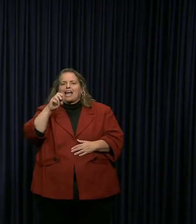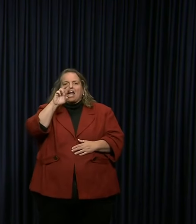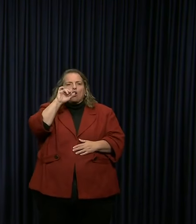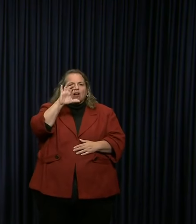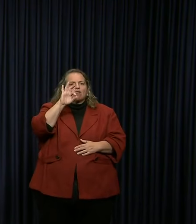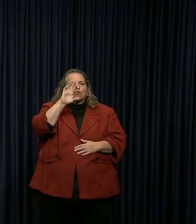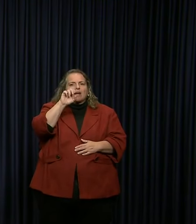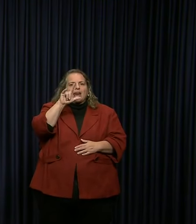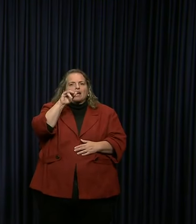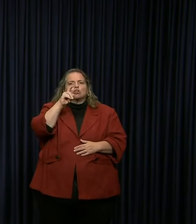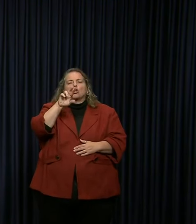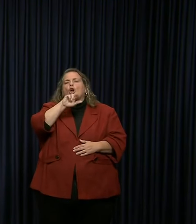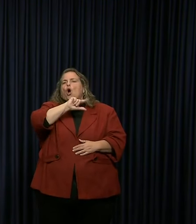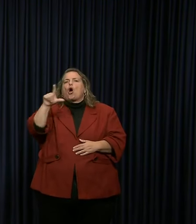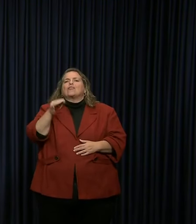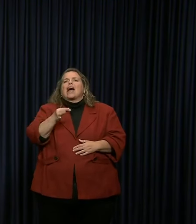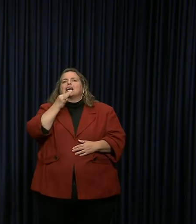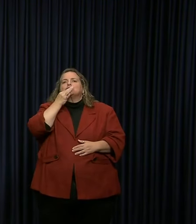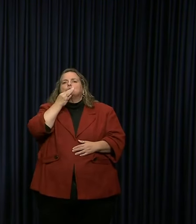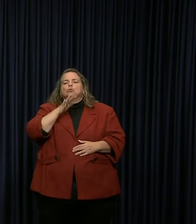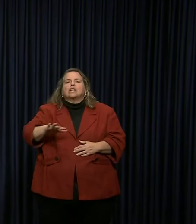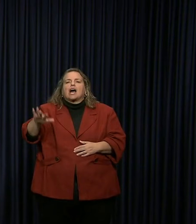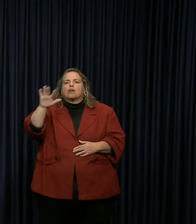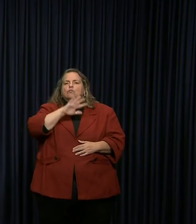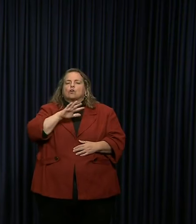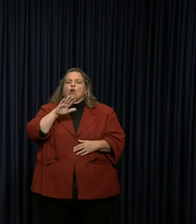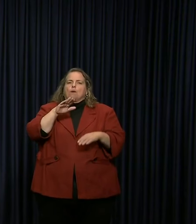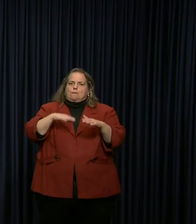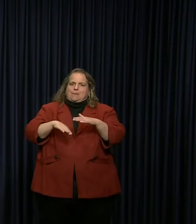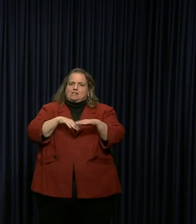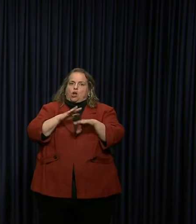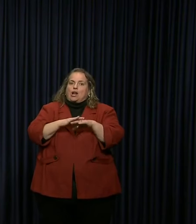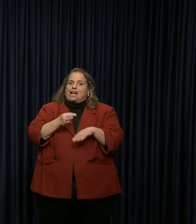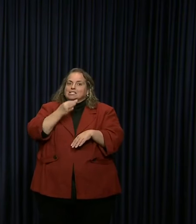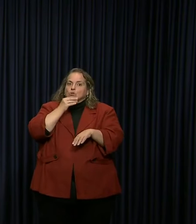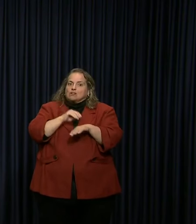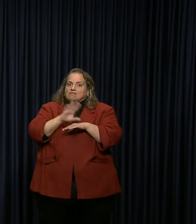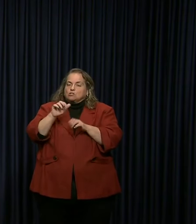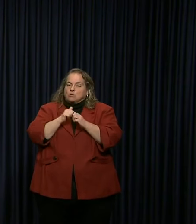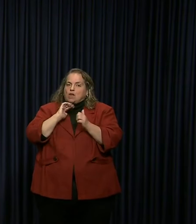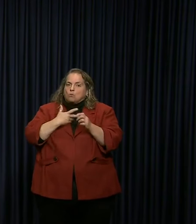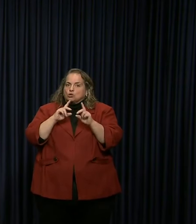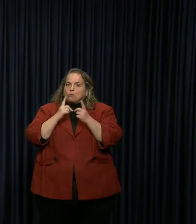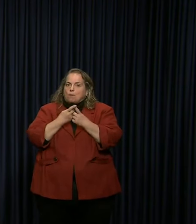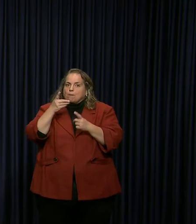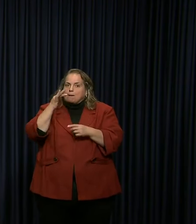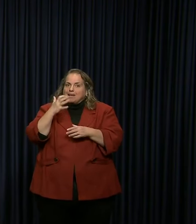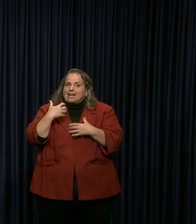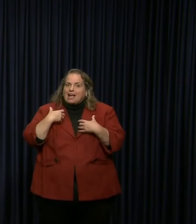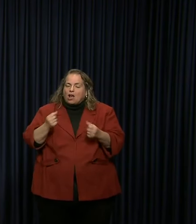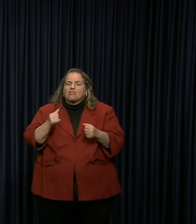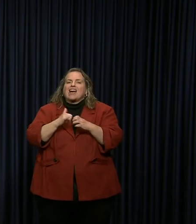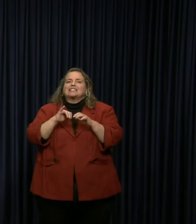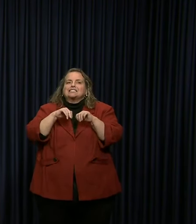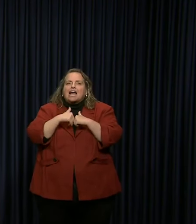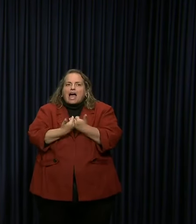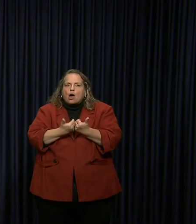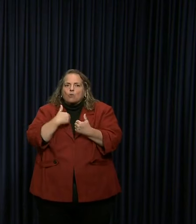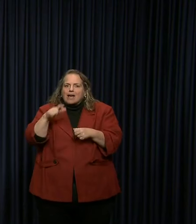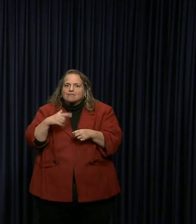the experts that are out there based on expert advice with our Department of Public Health. That's how we have to get this